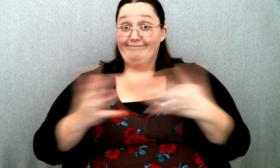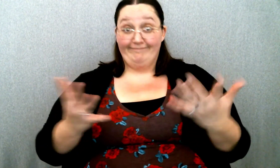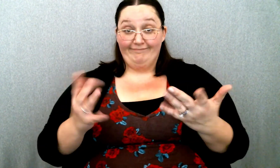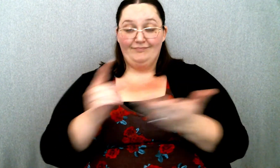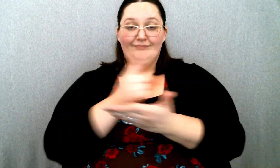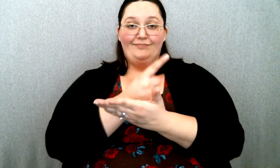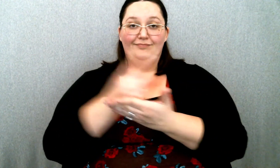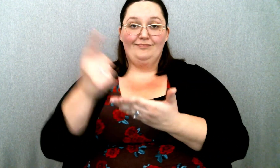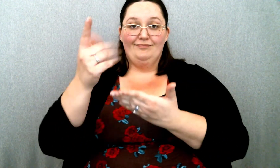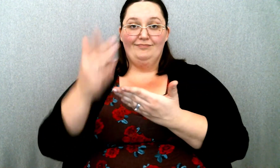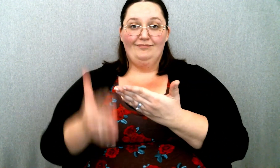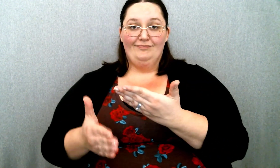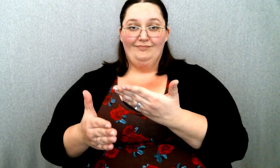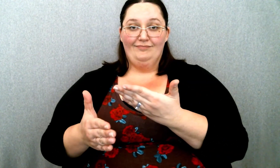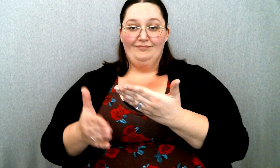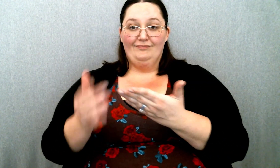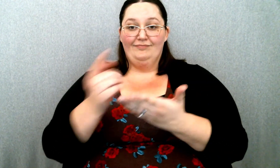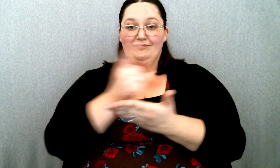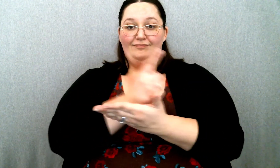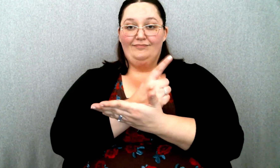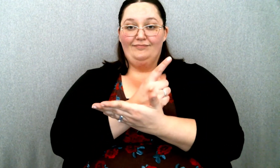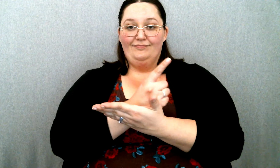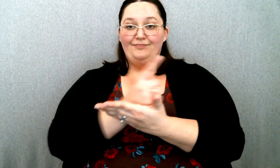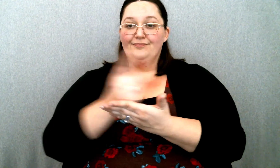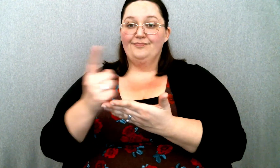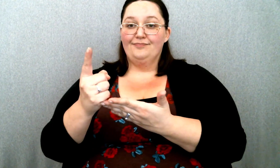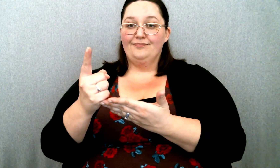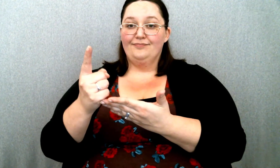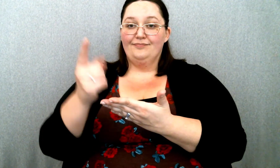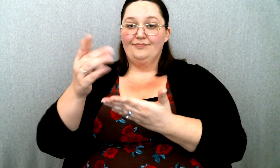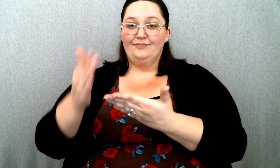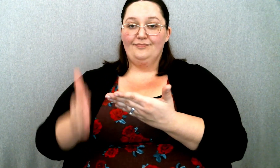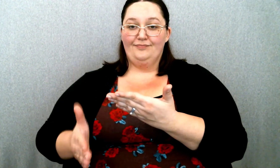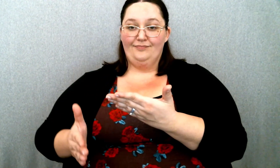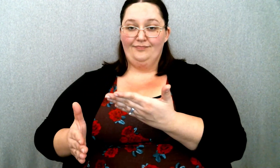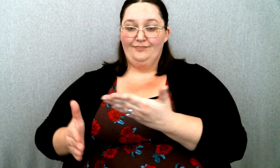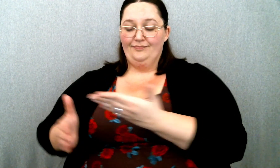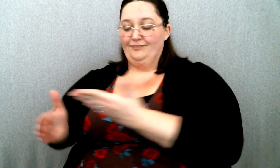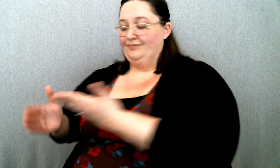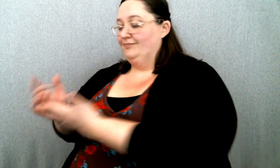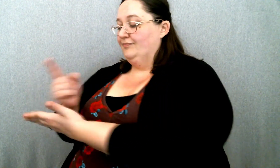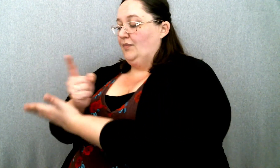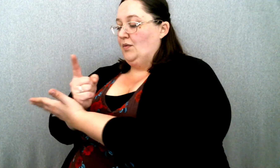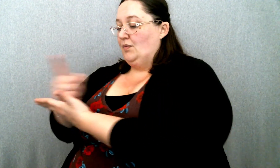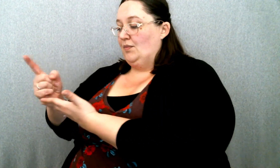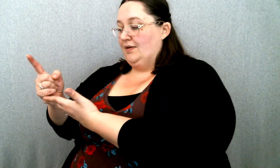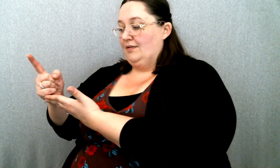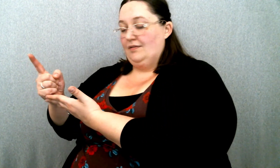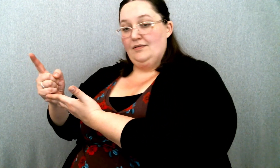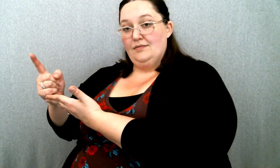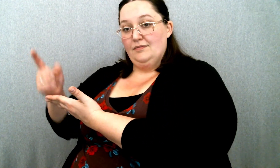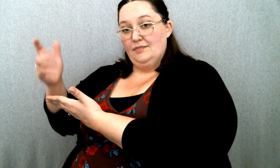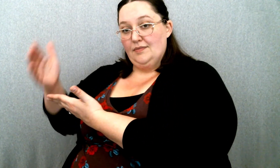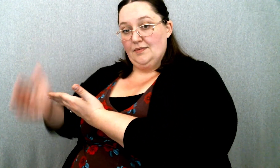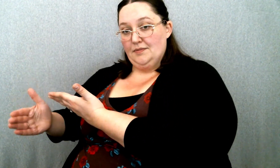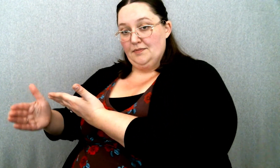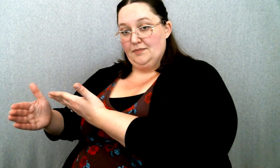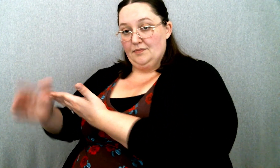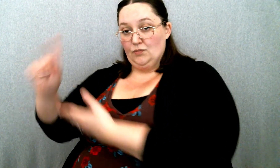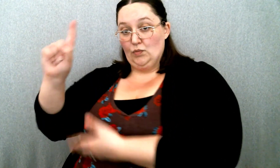Ingenious, isn't it? Week, end. Week, end. Right? So the sign week plus